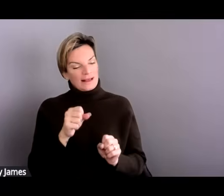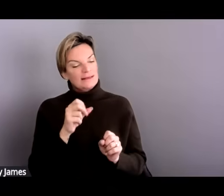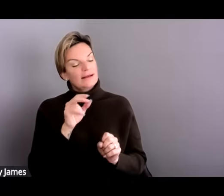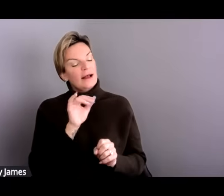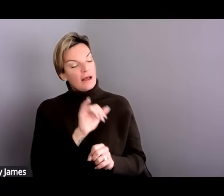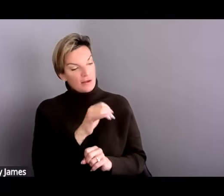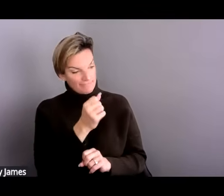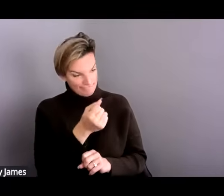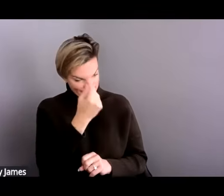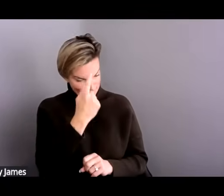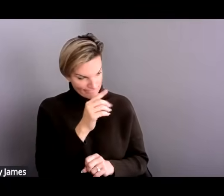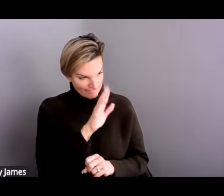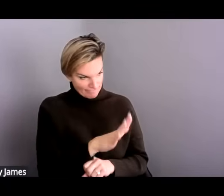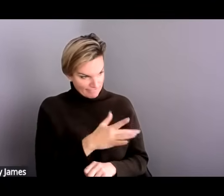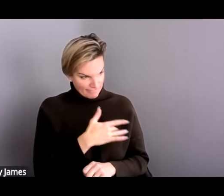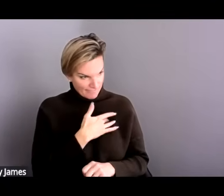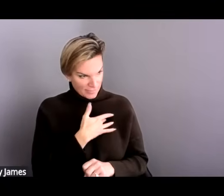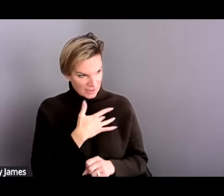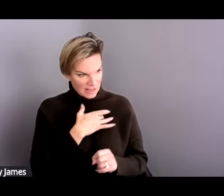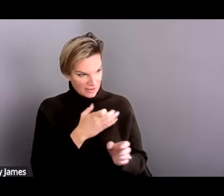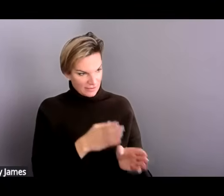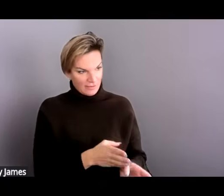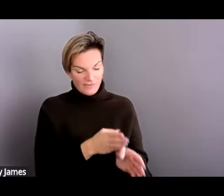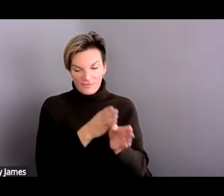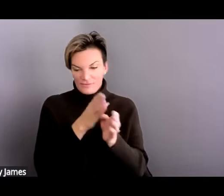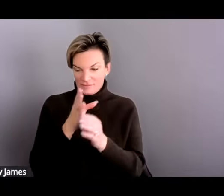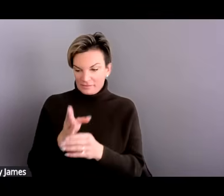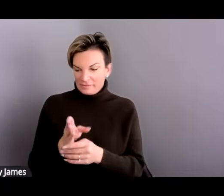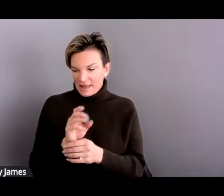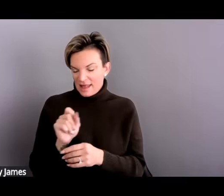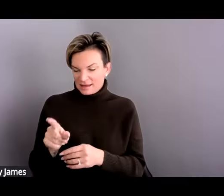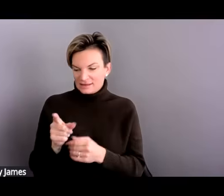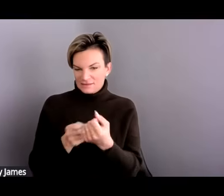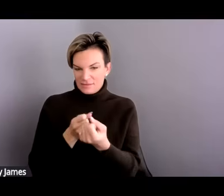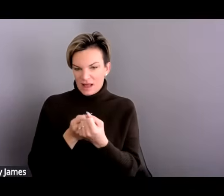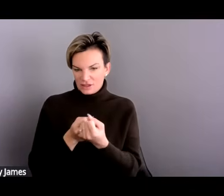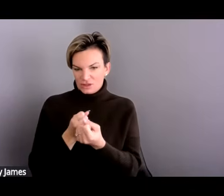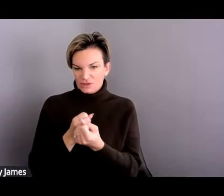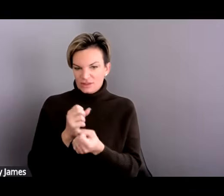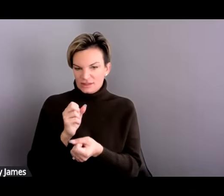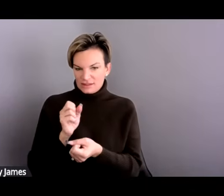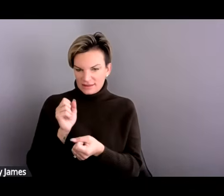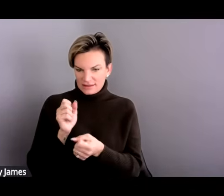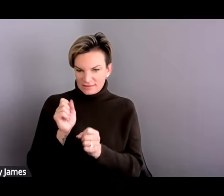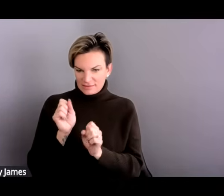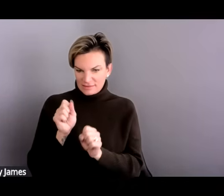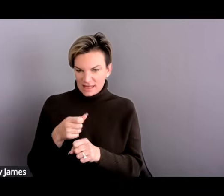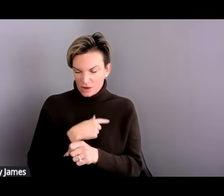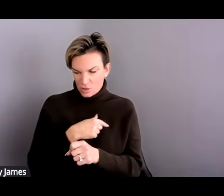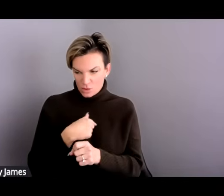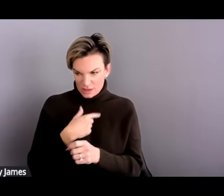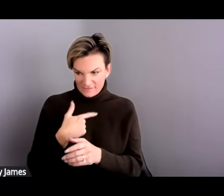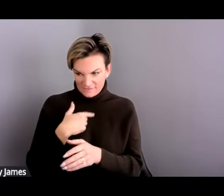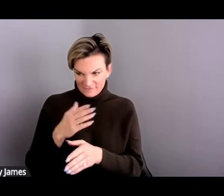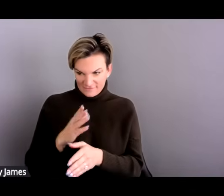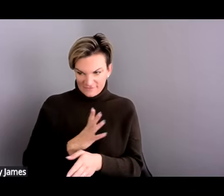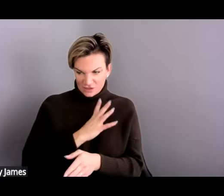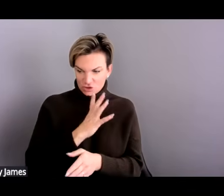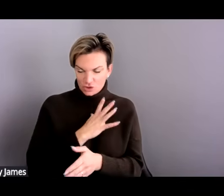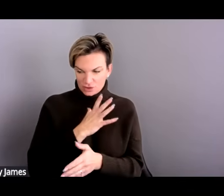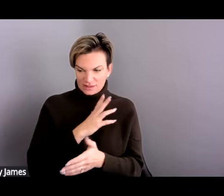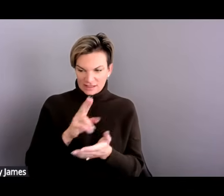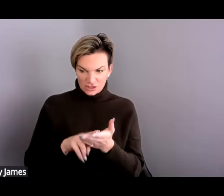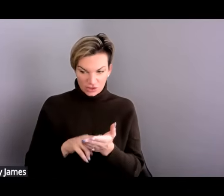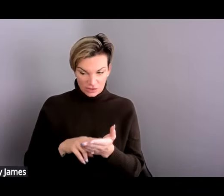the sponsor and ask them, if they haven't already, to give us an official signature so that we can actually make a recommendation to you as to whether it actually